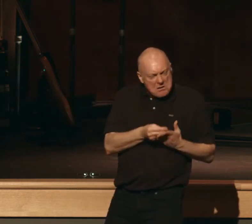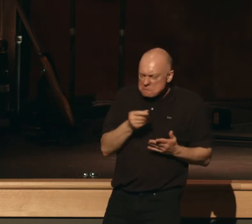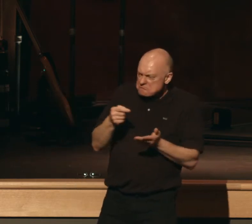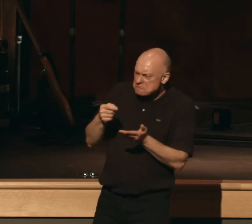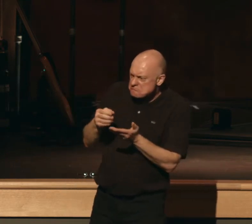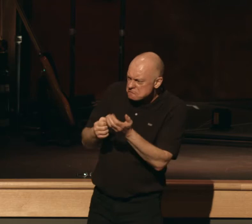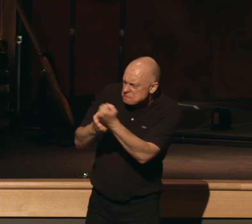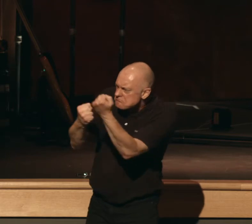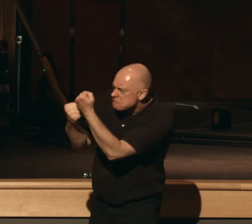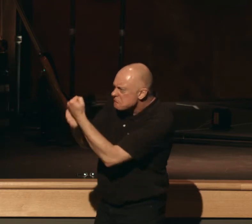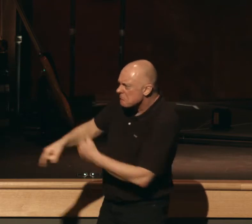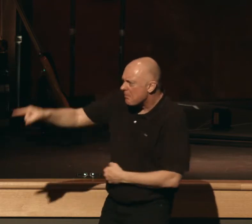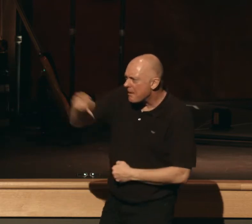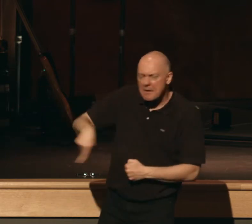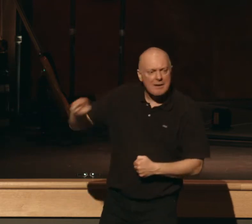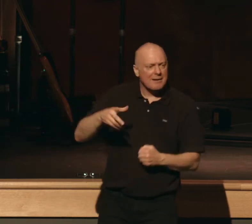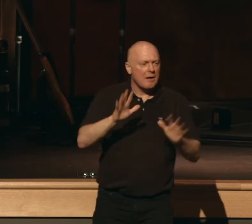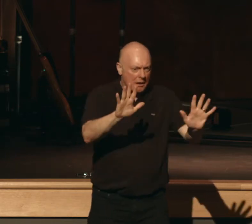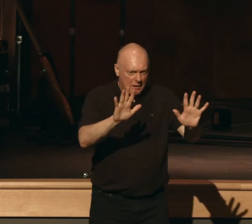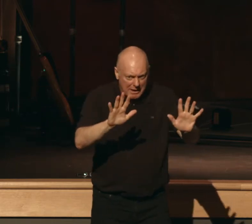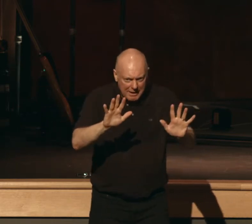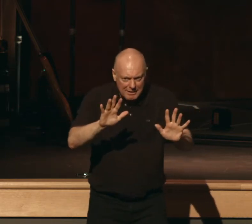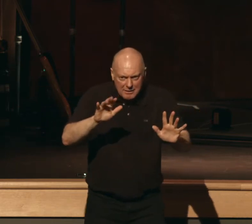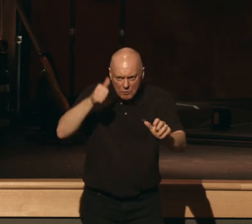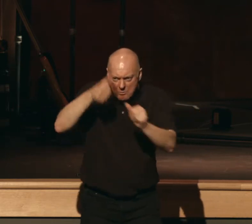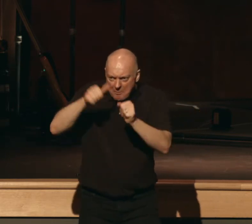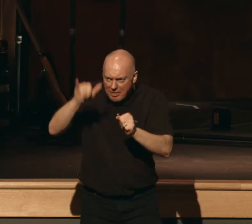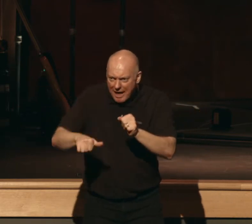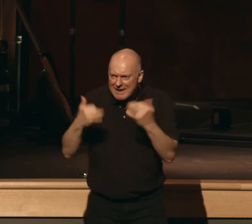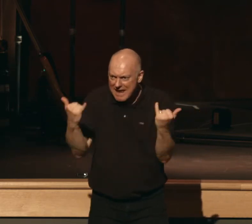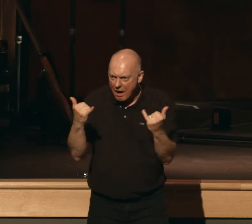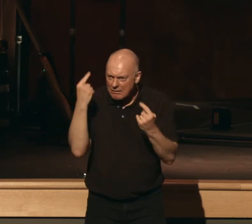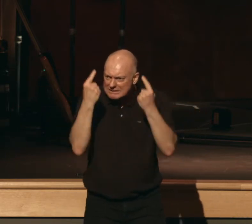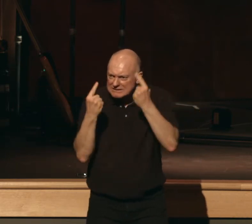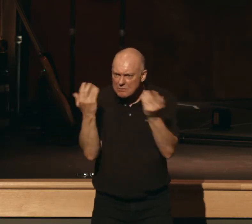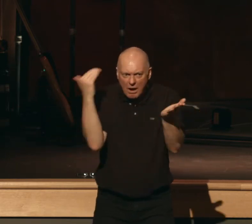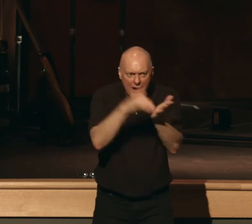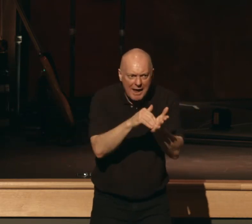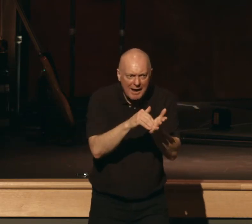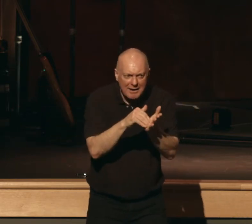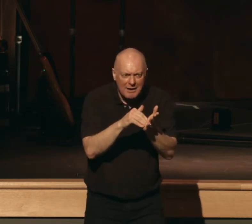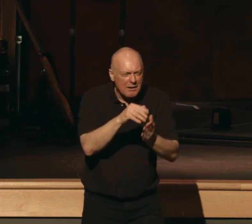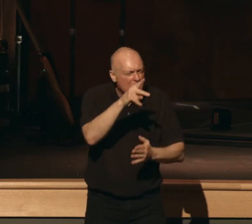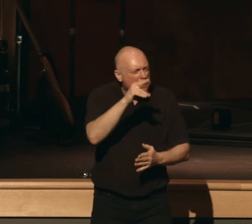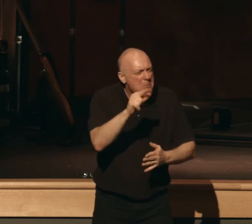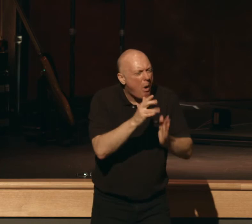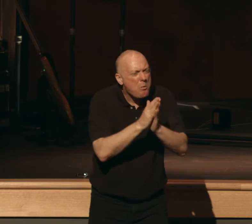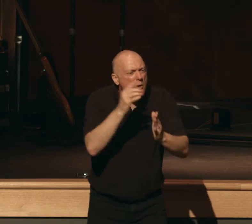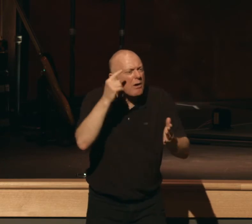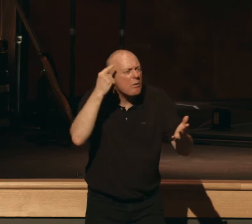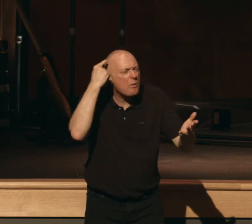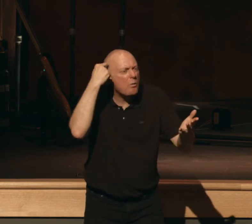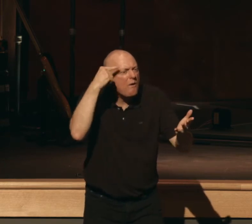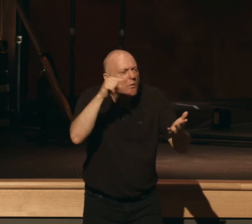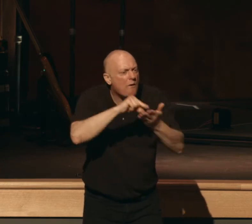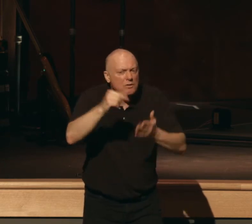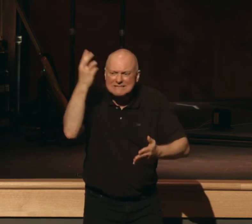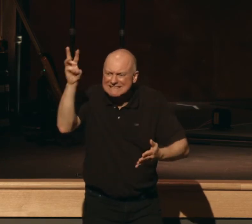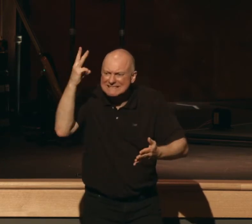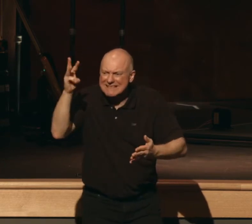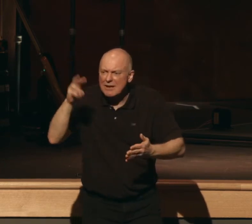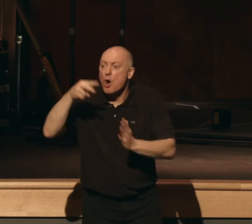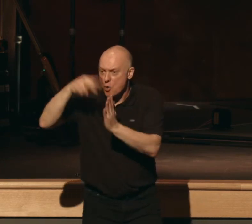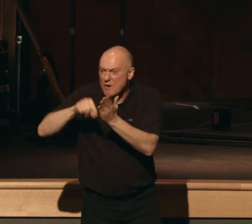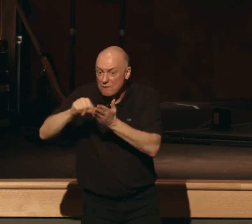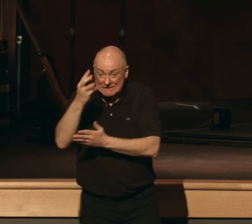is representative of their wealth. Now, keeping that in mind, let's consider again what Paul is praying for here in verse 16.